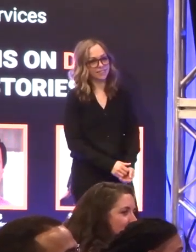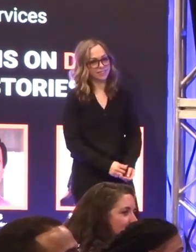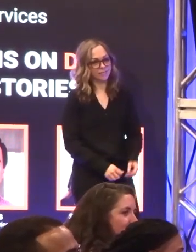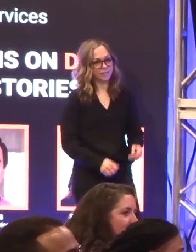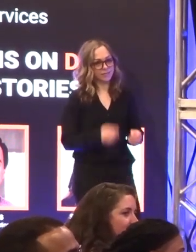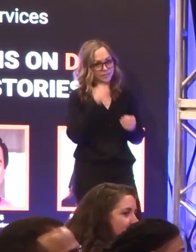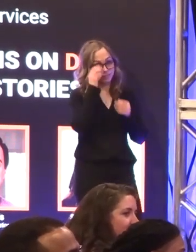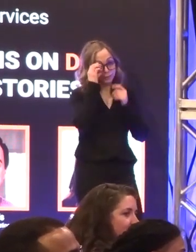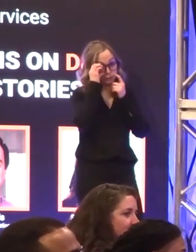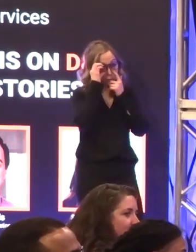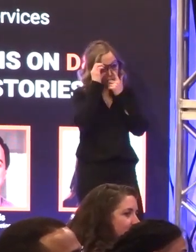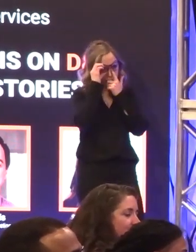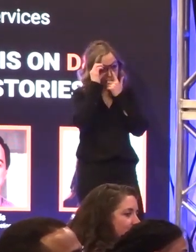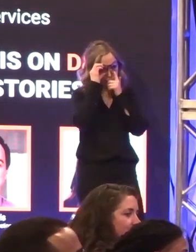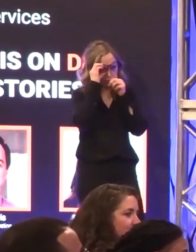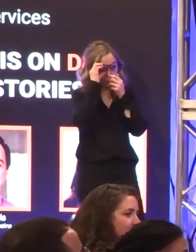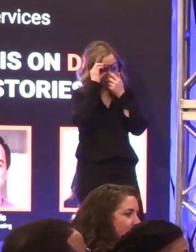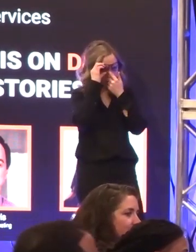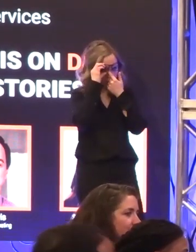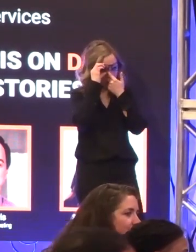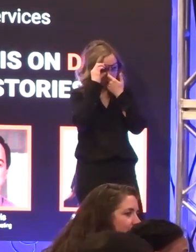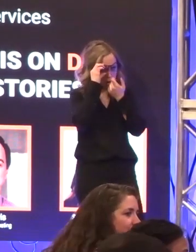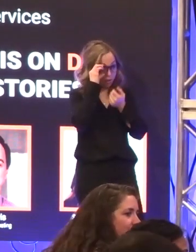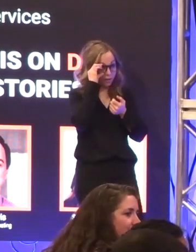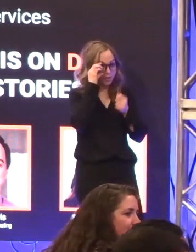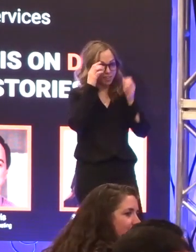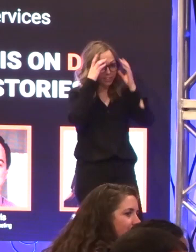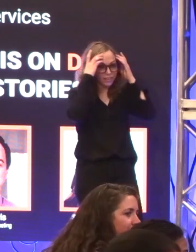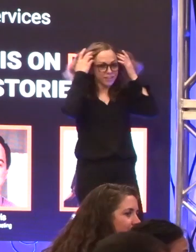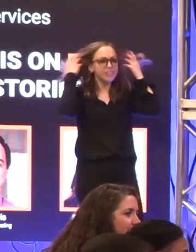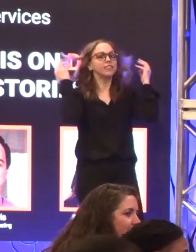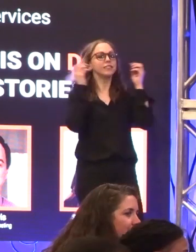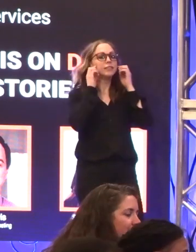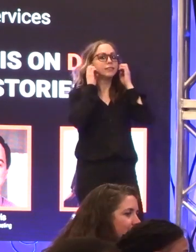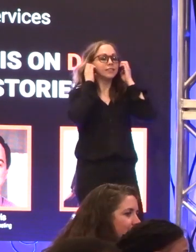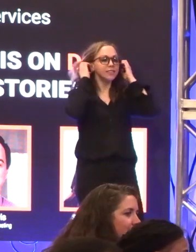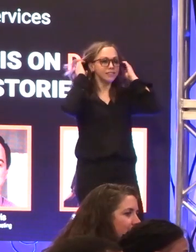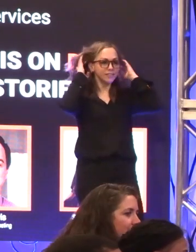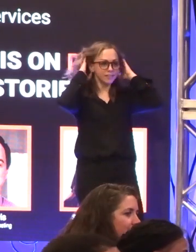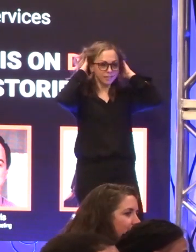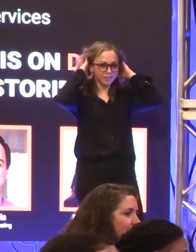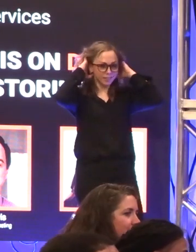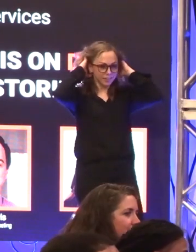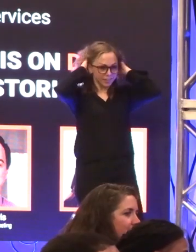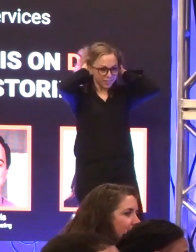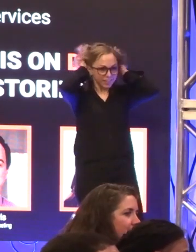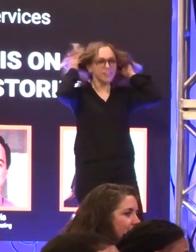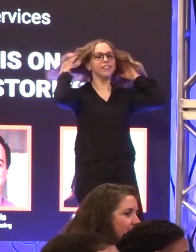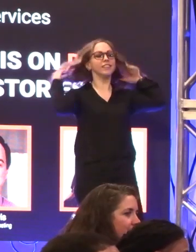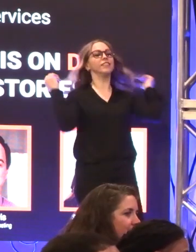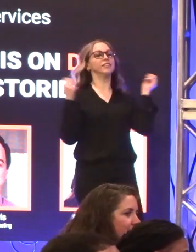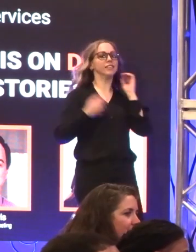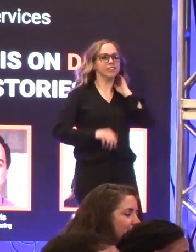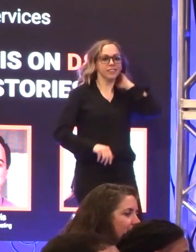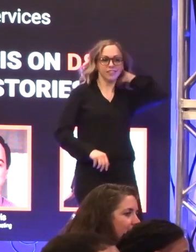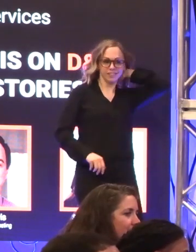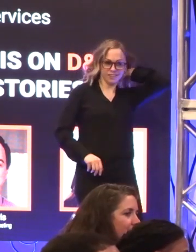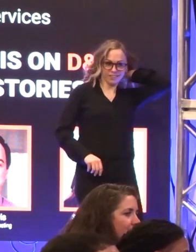so we talk about representation in the industry, and if someone doesn't go and see a movie,